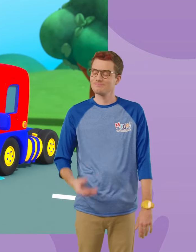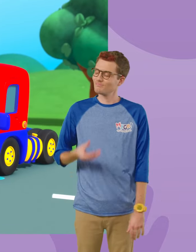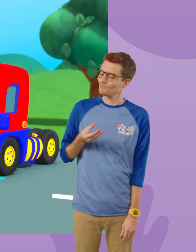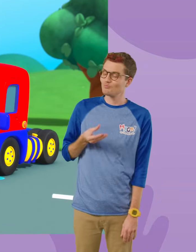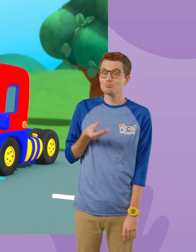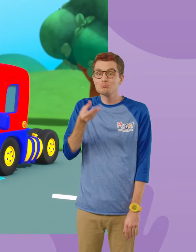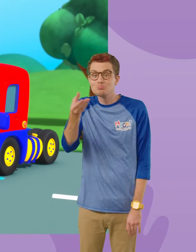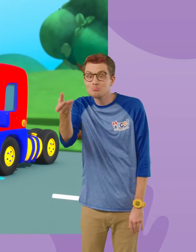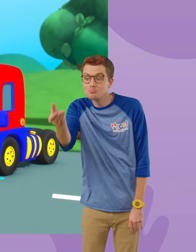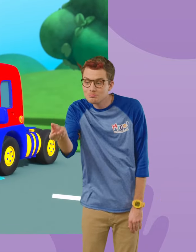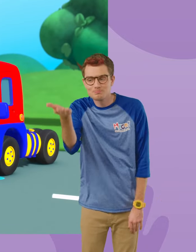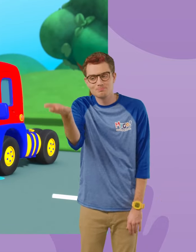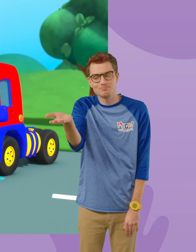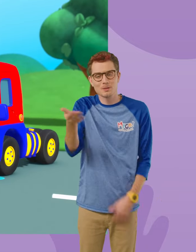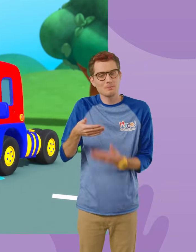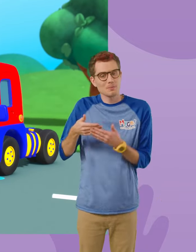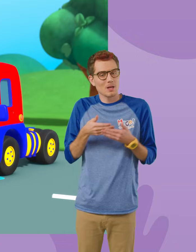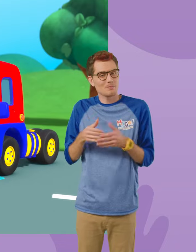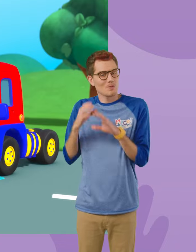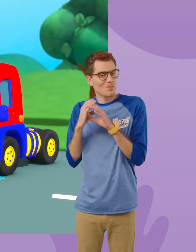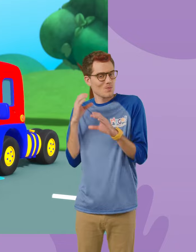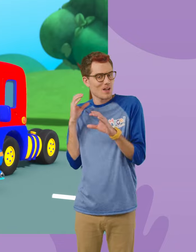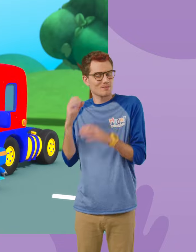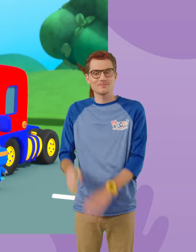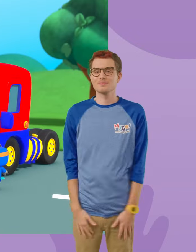Here you go, Baby Truck.